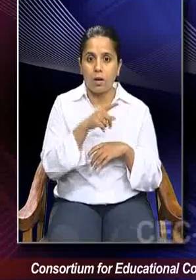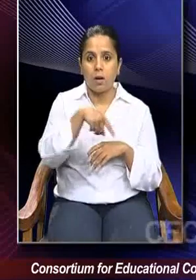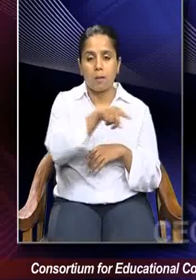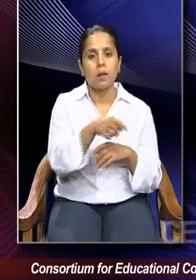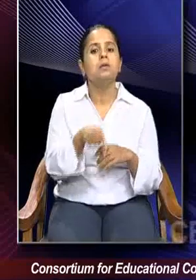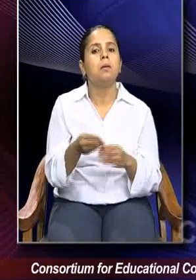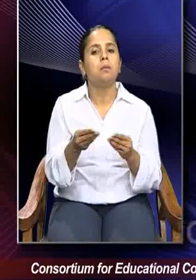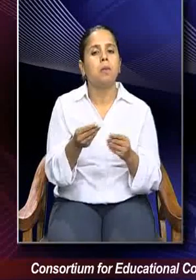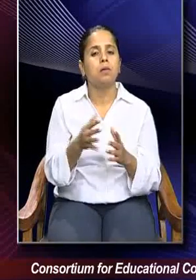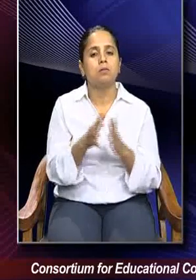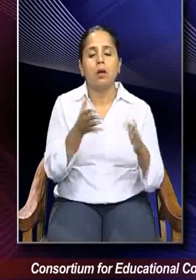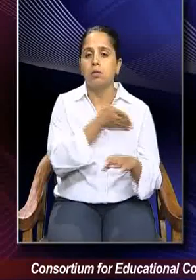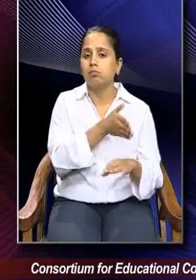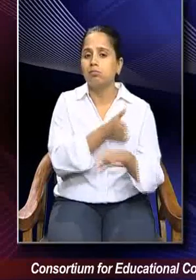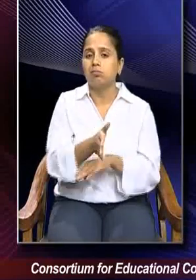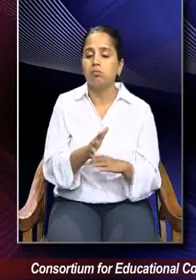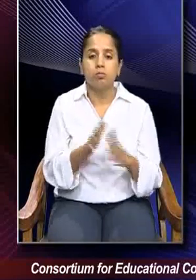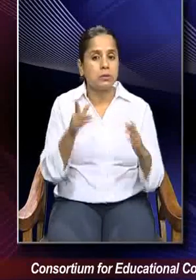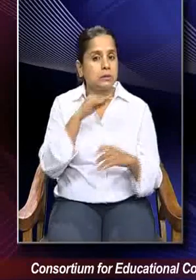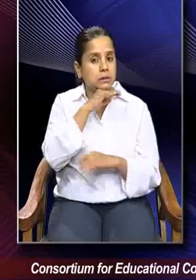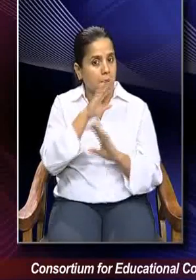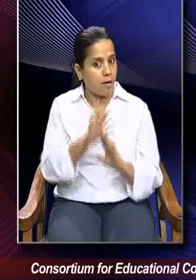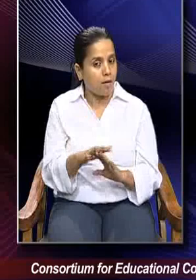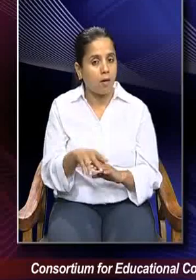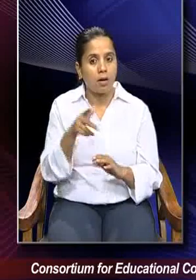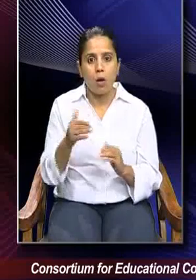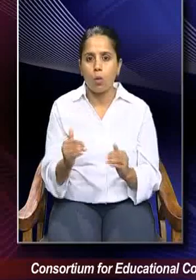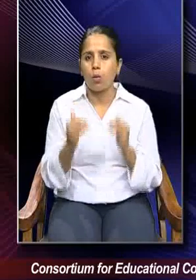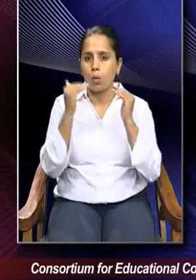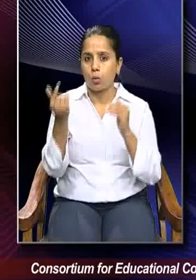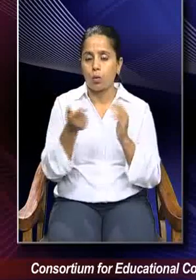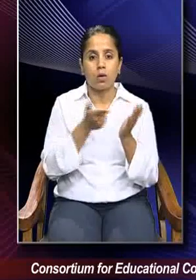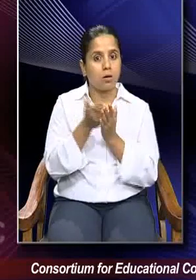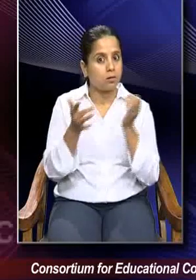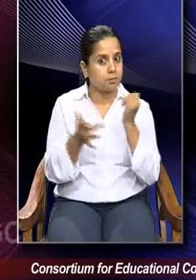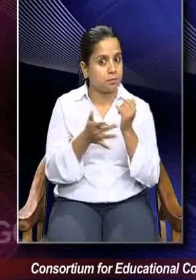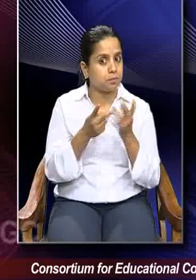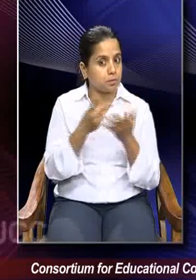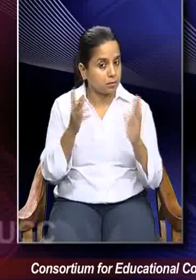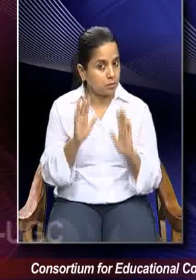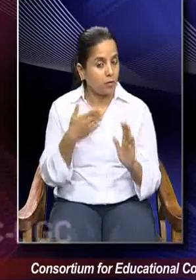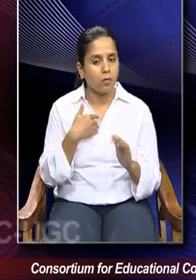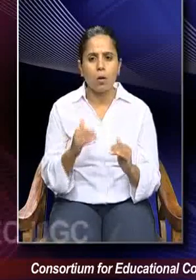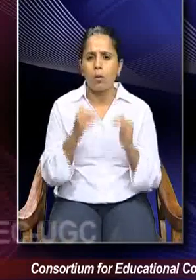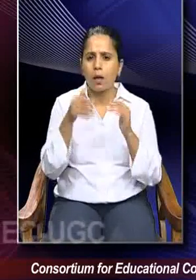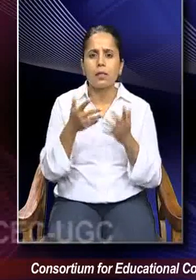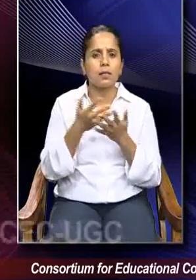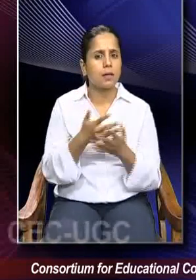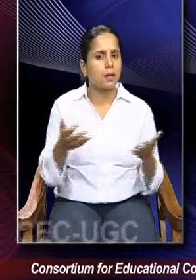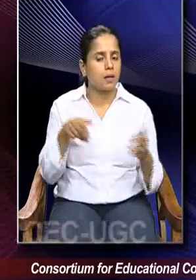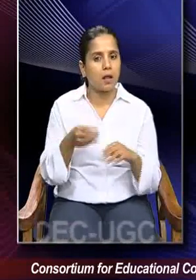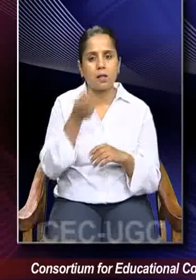soil to a very large extent. With the advancement of agriculture technology, huge quantities of